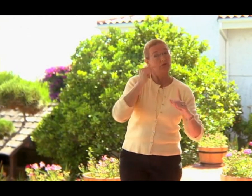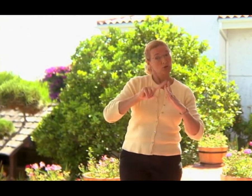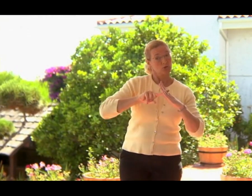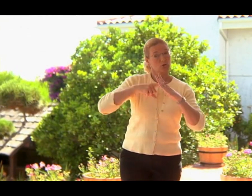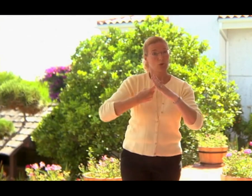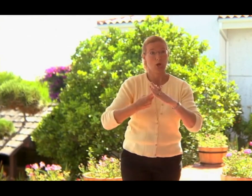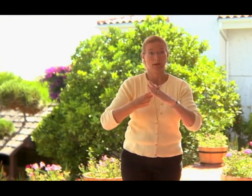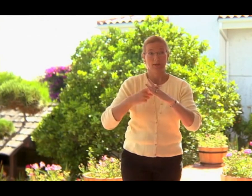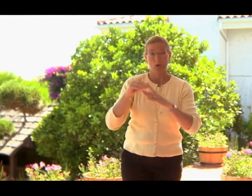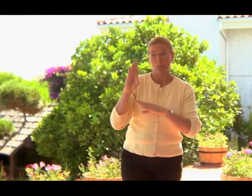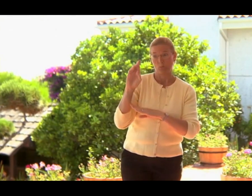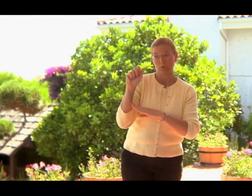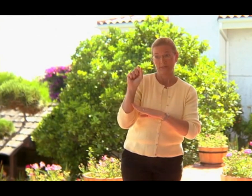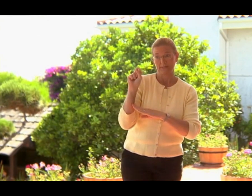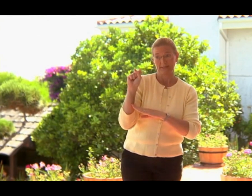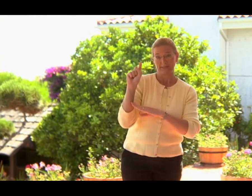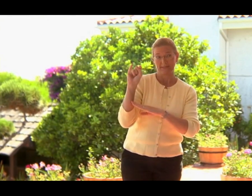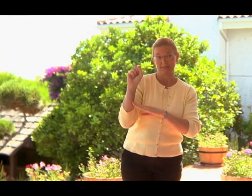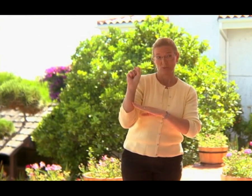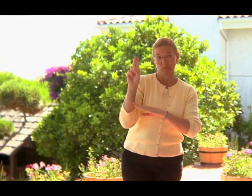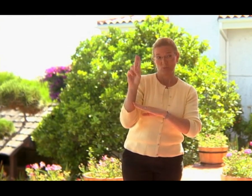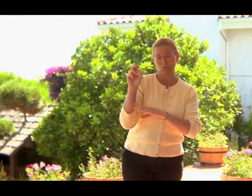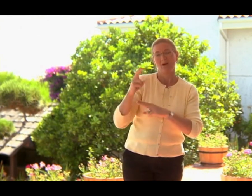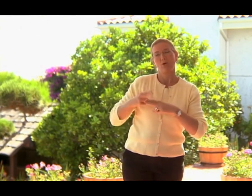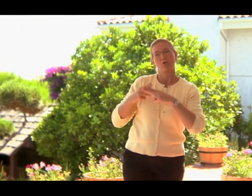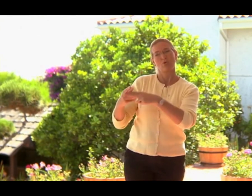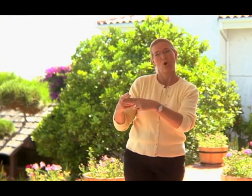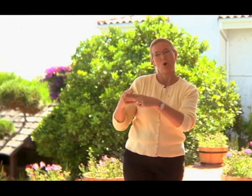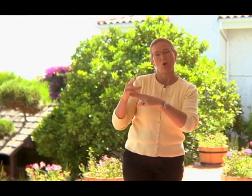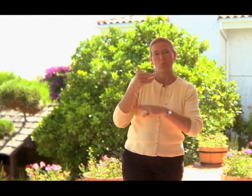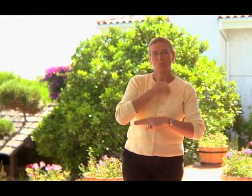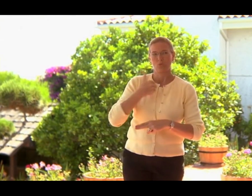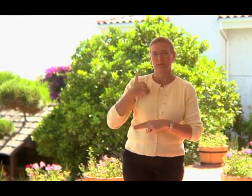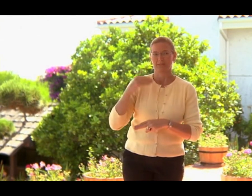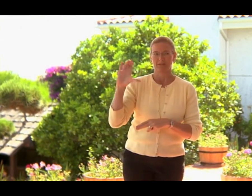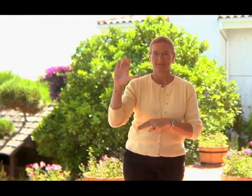So if they start in the breast tissue, we call them breast cancer.